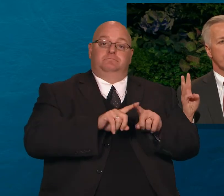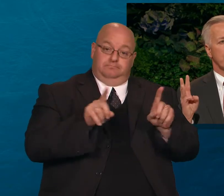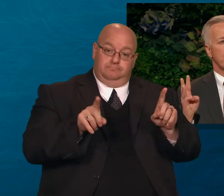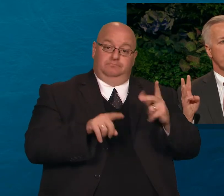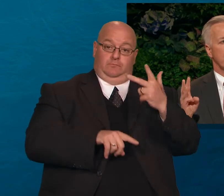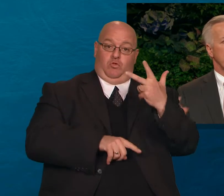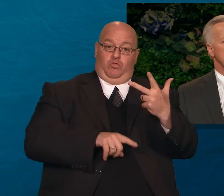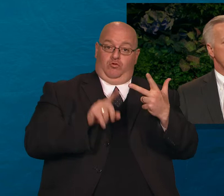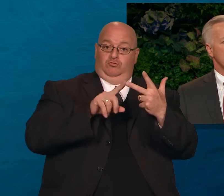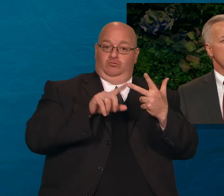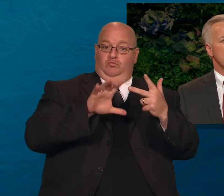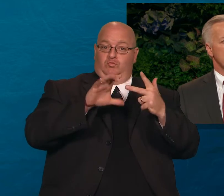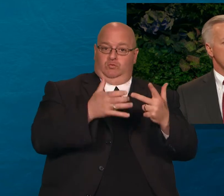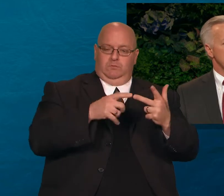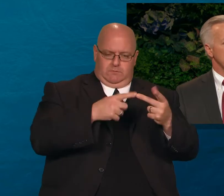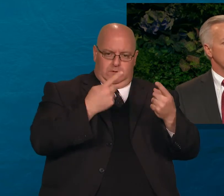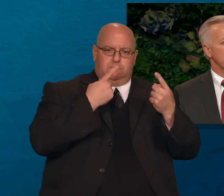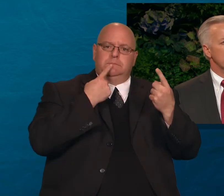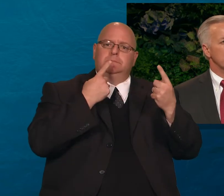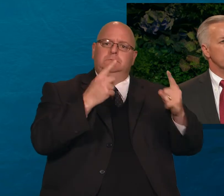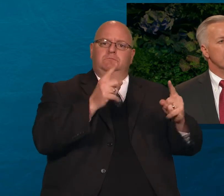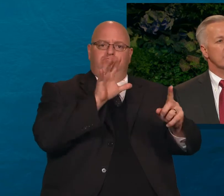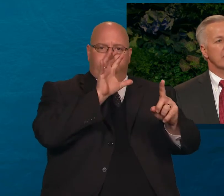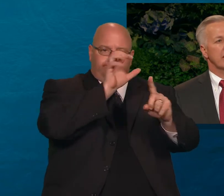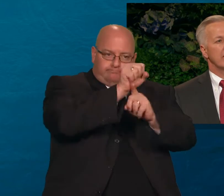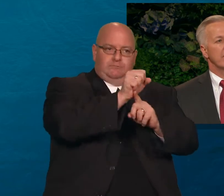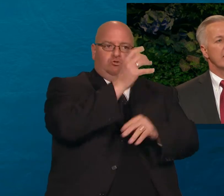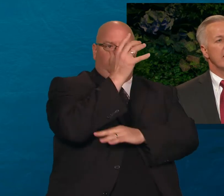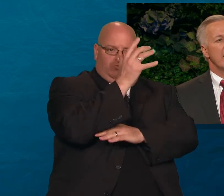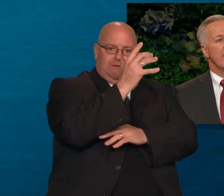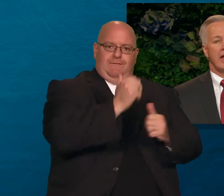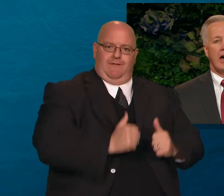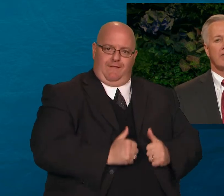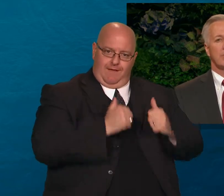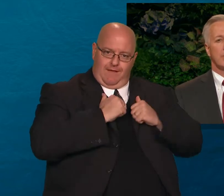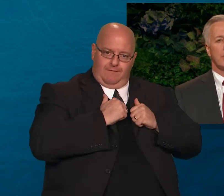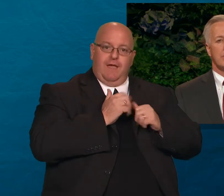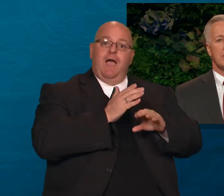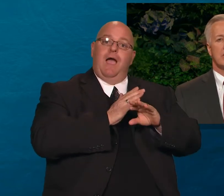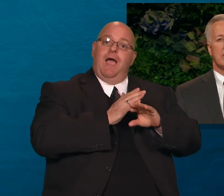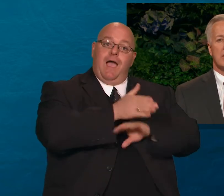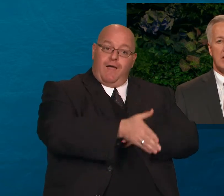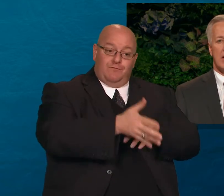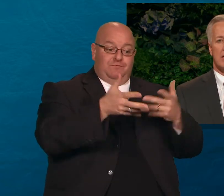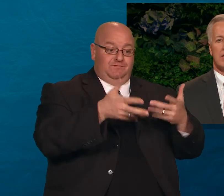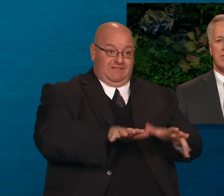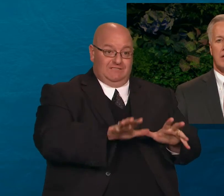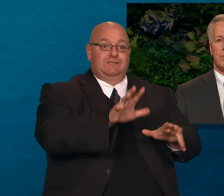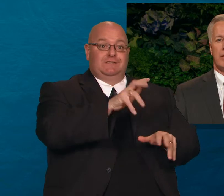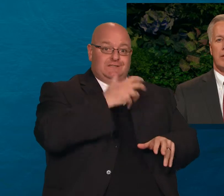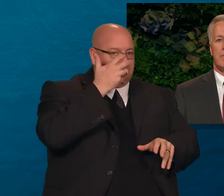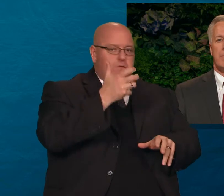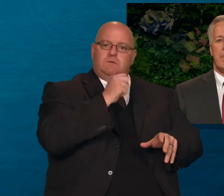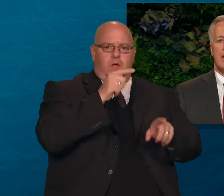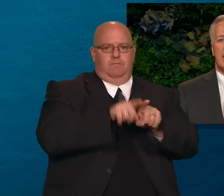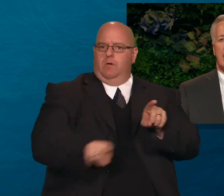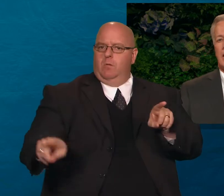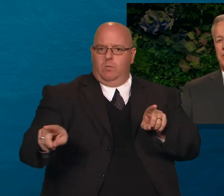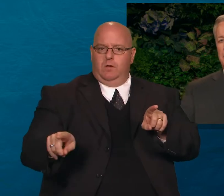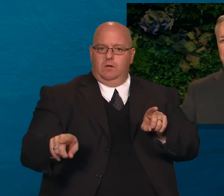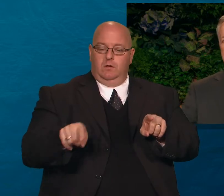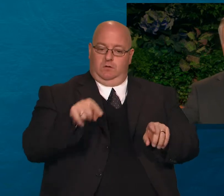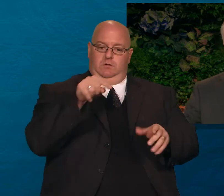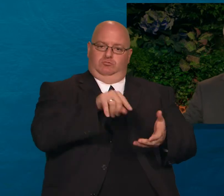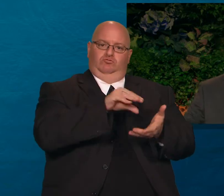third group that was not only successful in reaching the tree of life, they afterwards did not fall away.